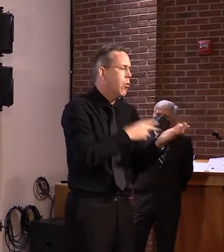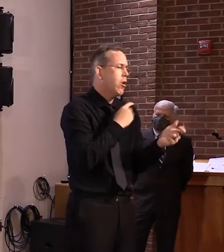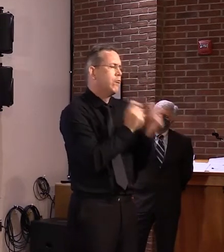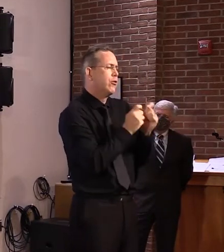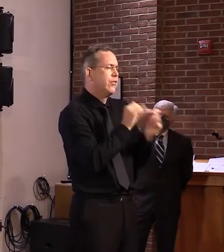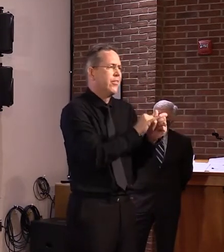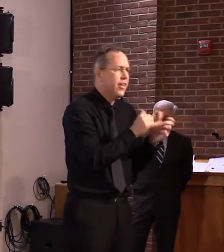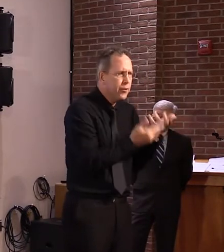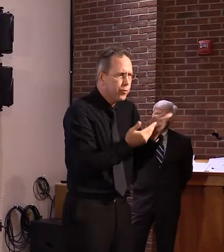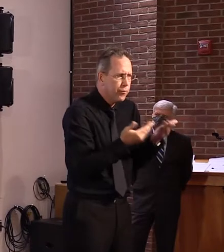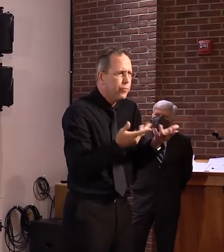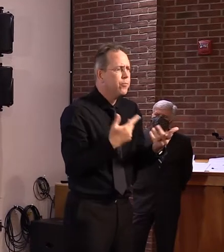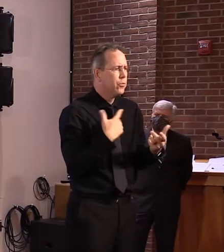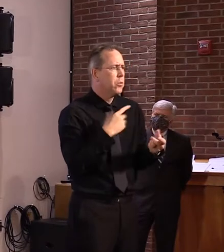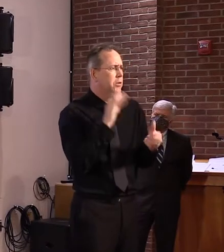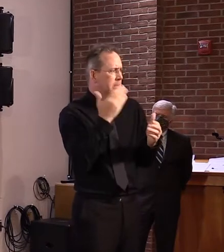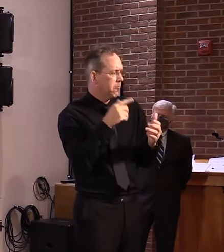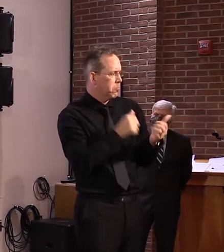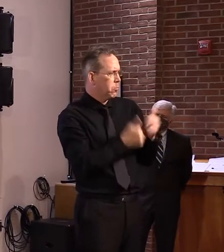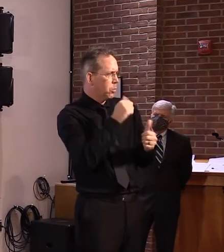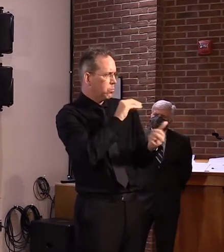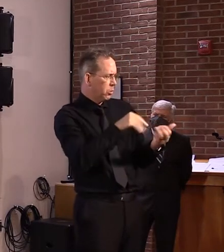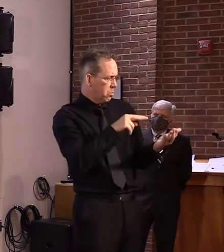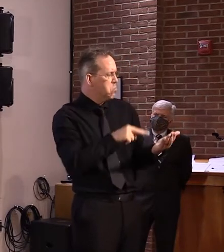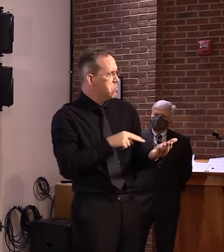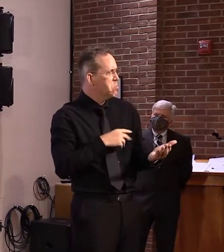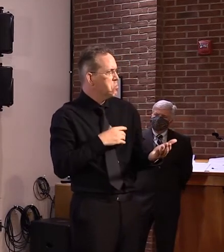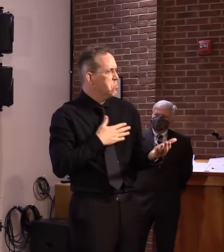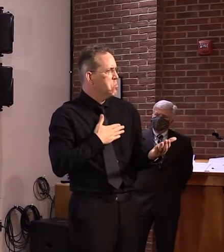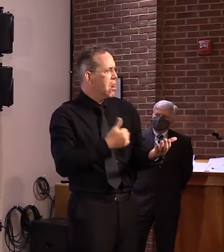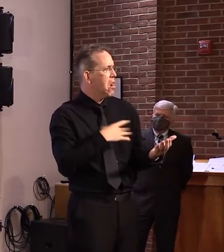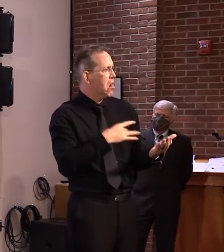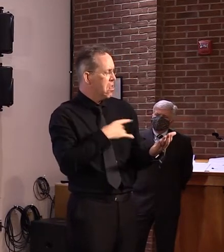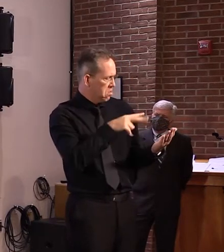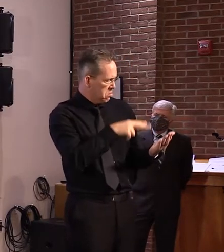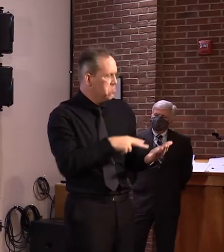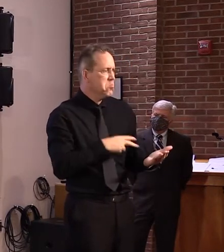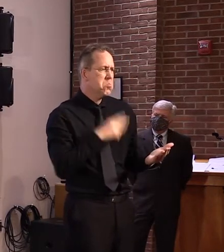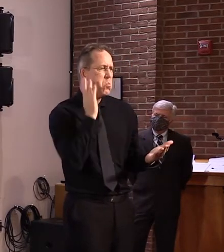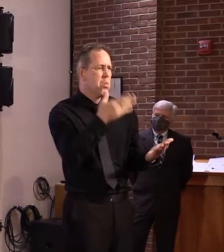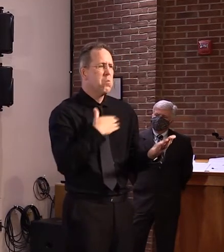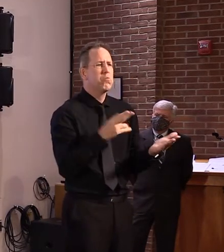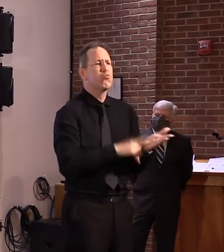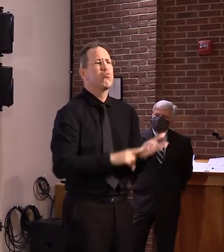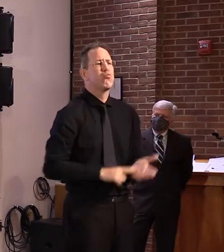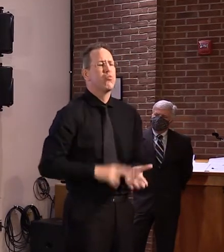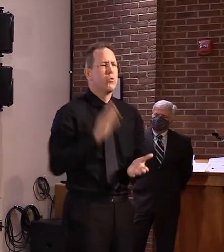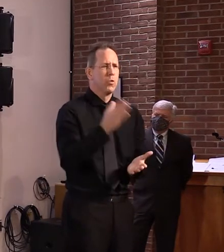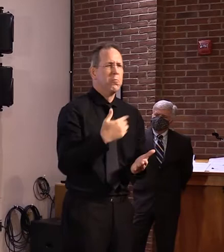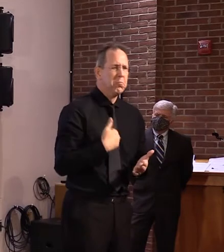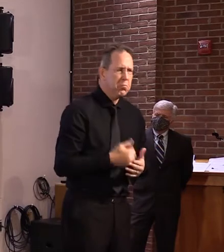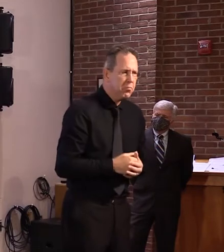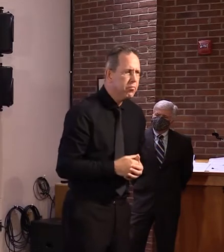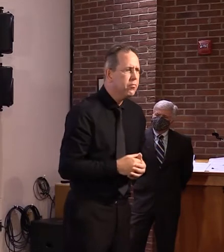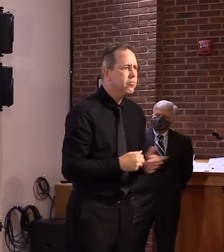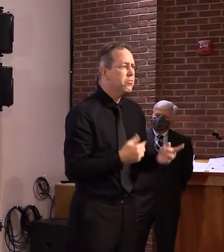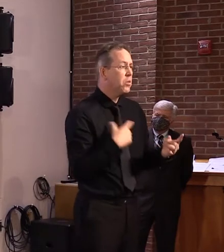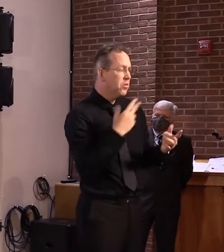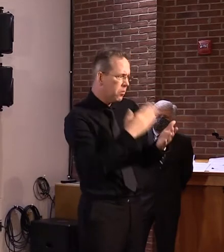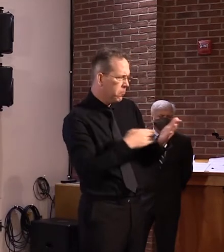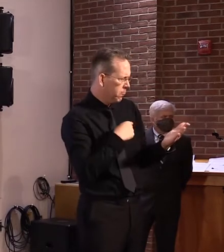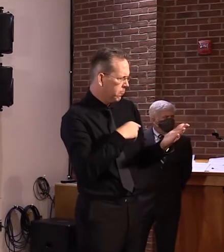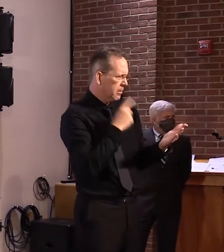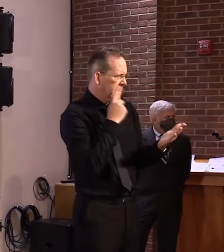them will be able to be passed. I don't know that there's anything serious in terms of my